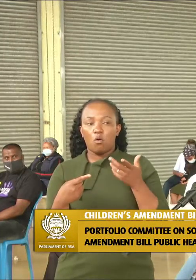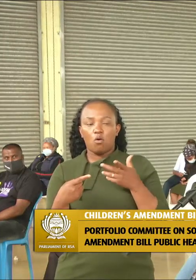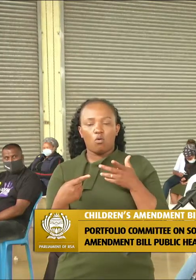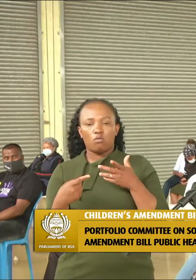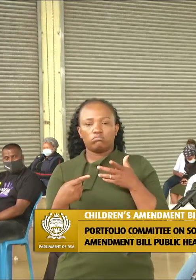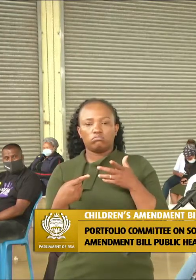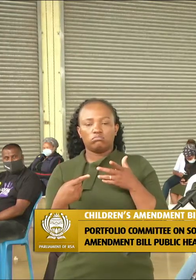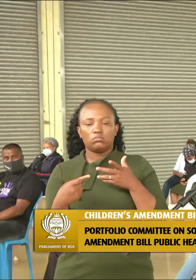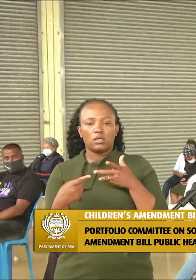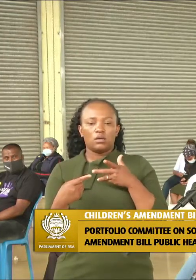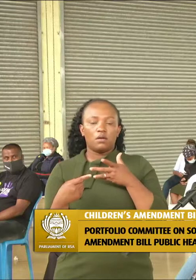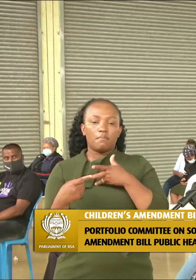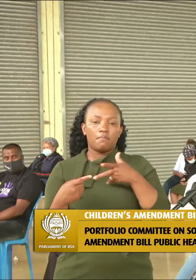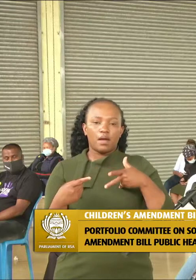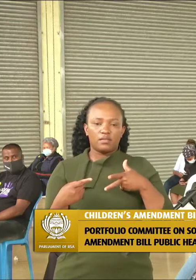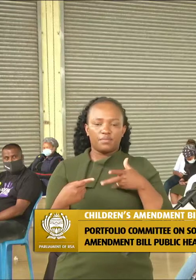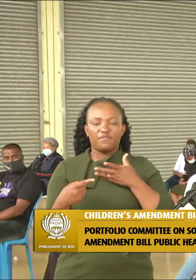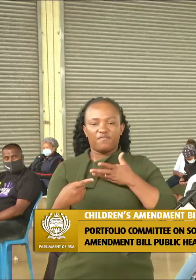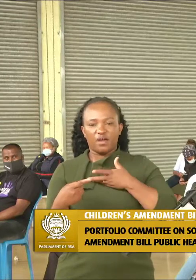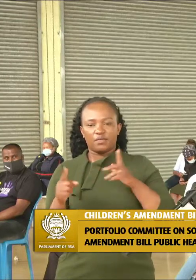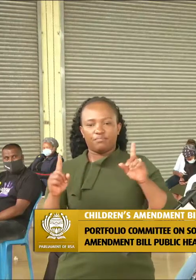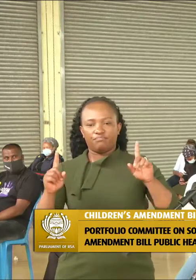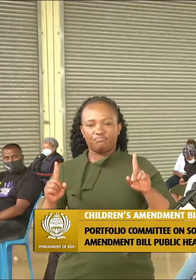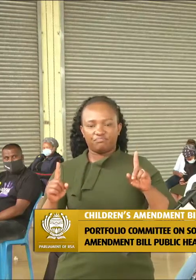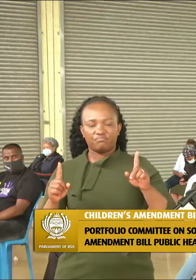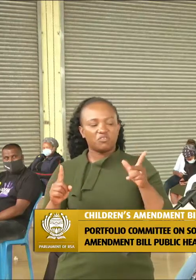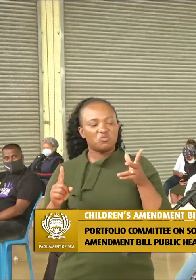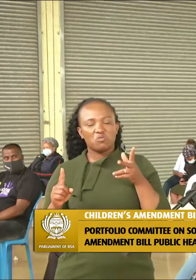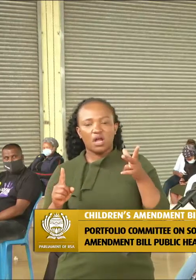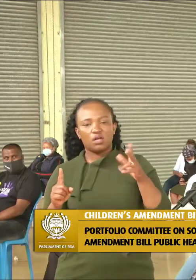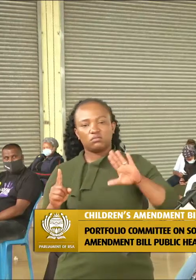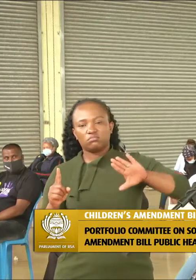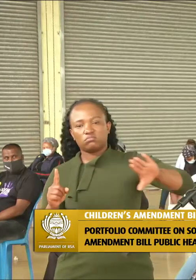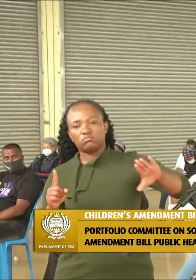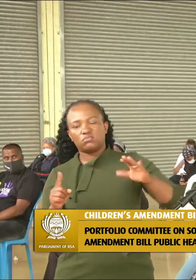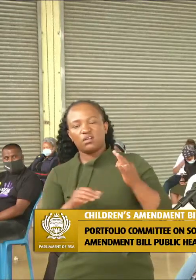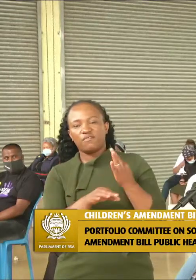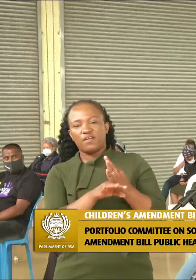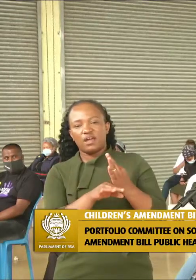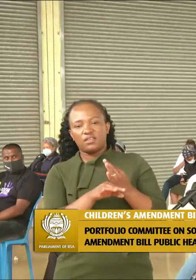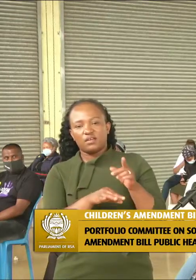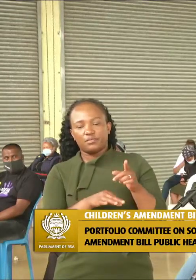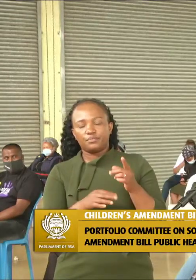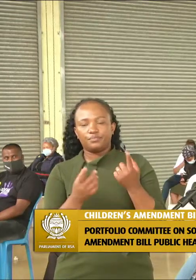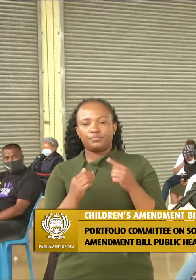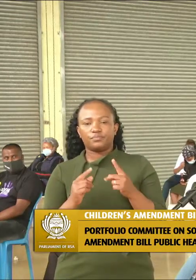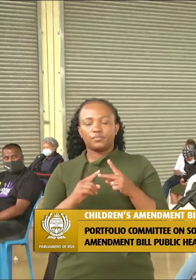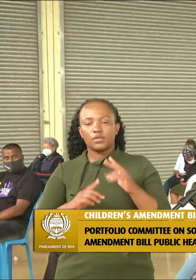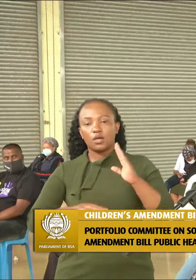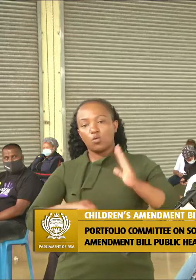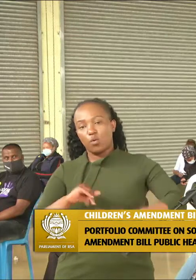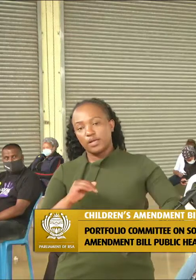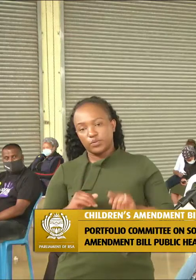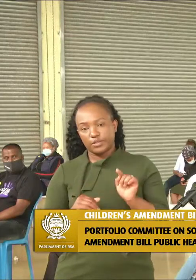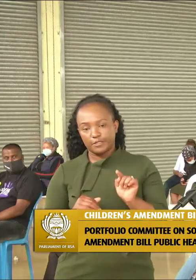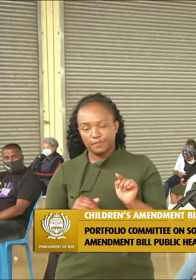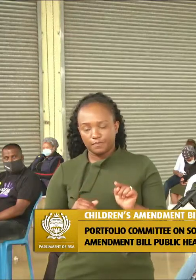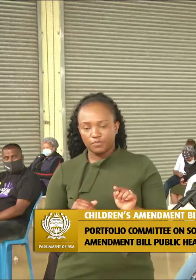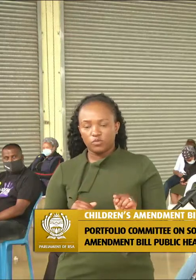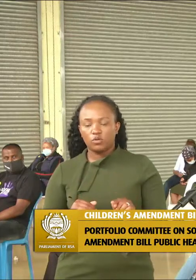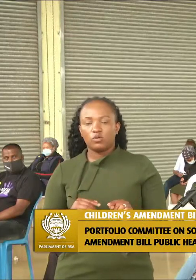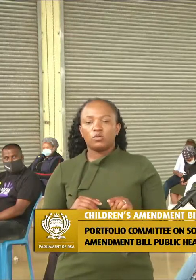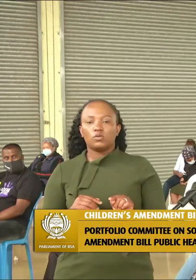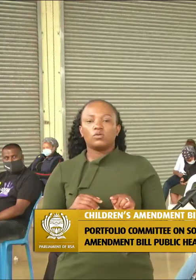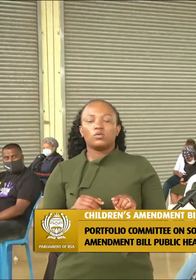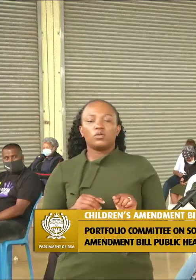that's systemic in our country now. Look at including it into the act with consequences for those parents who transgress